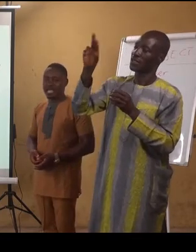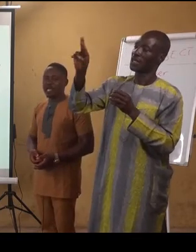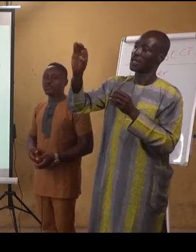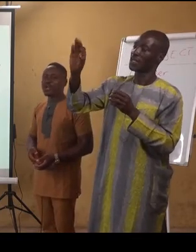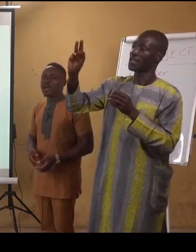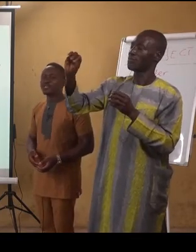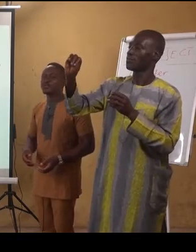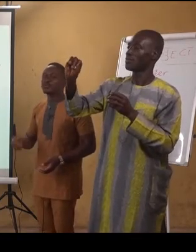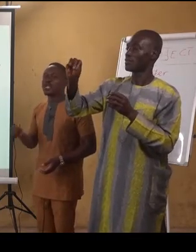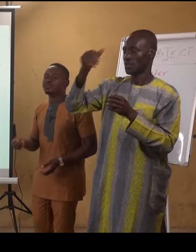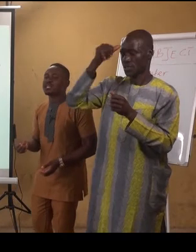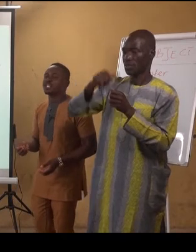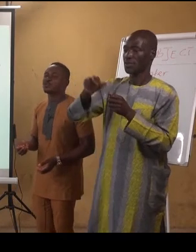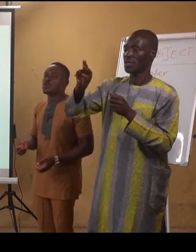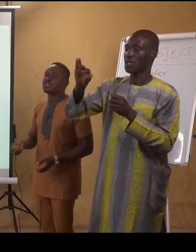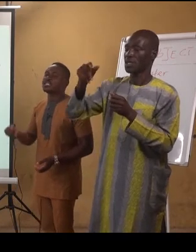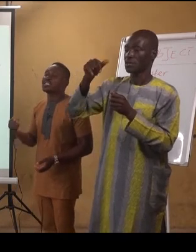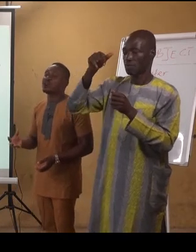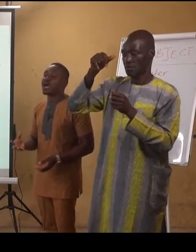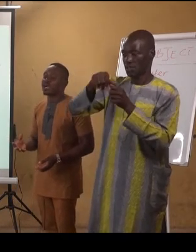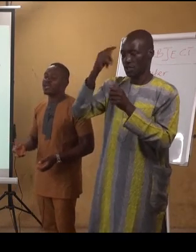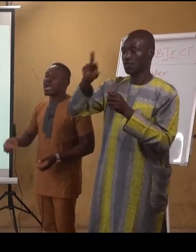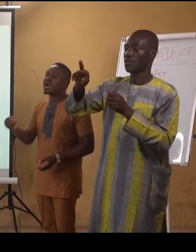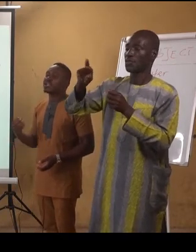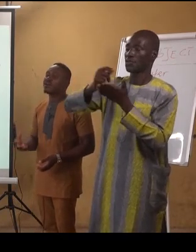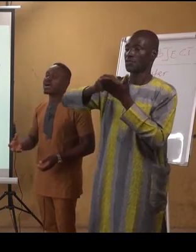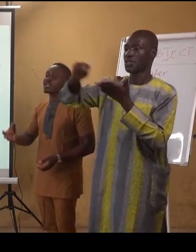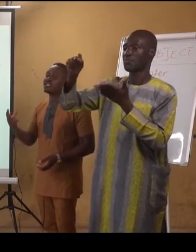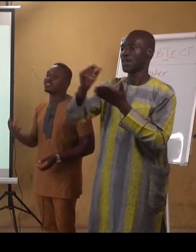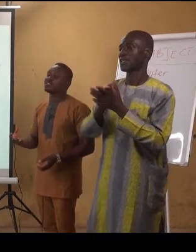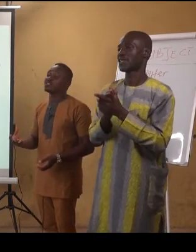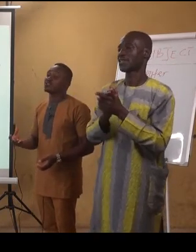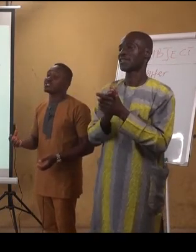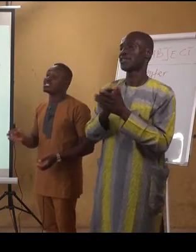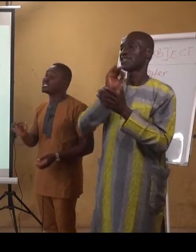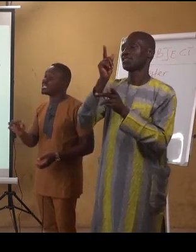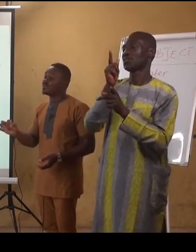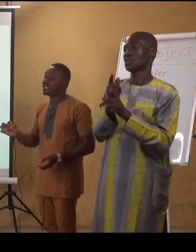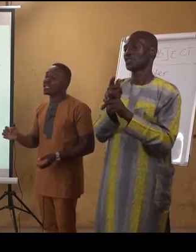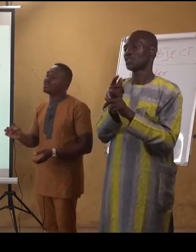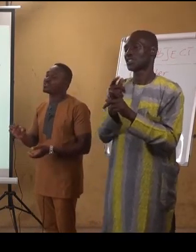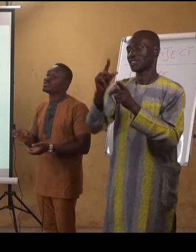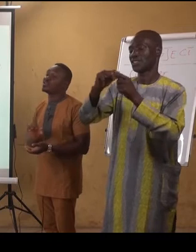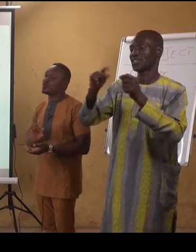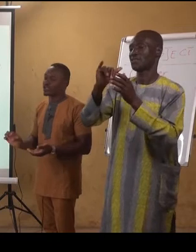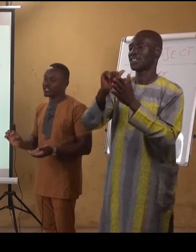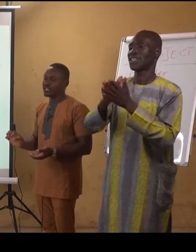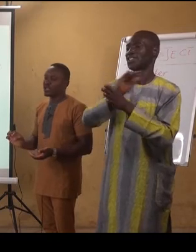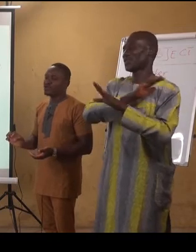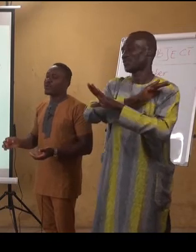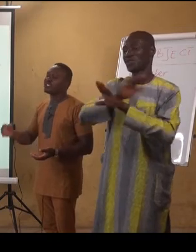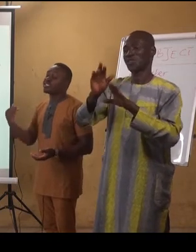Rem. And you remember I told you rem stands for what? Remark. And remark is just what? A statement that doesn't really